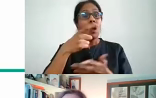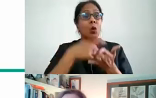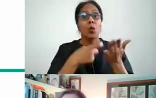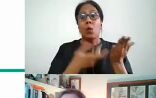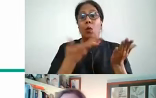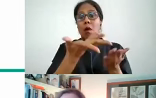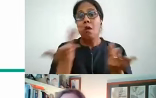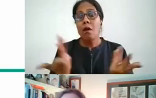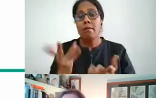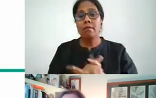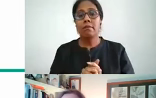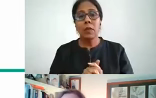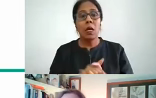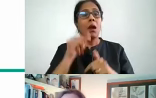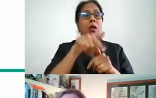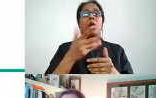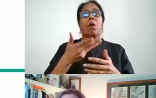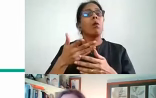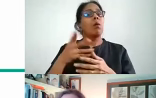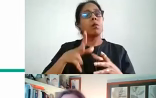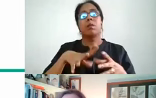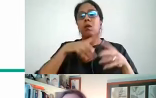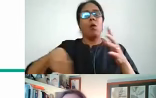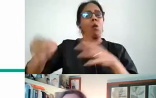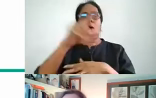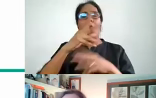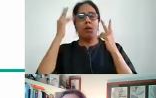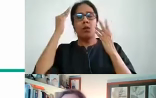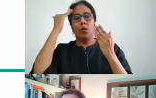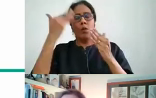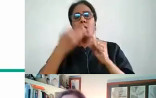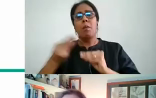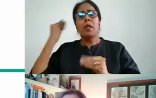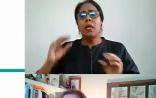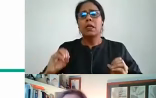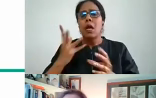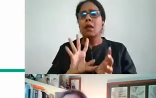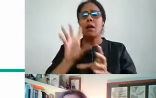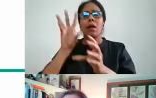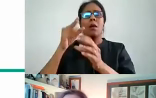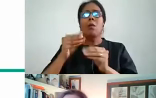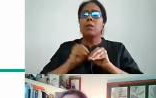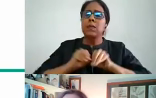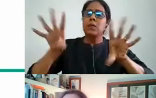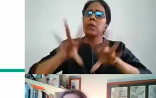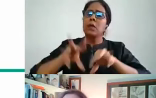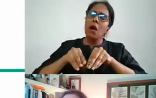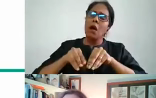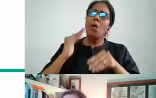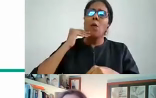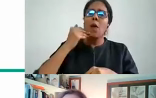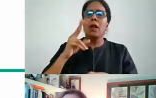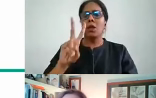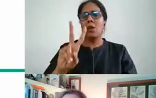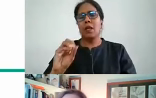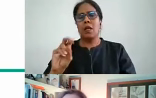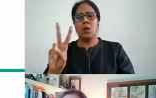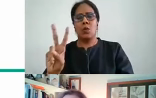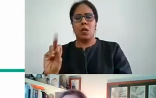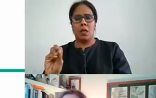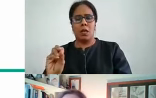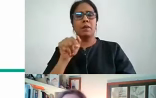in the market since 2018, the final specification, which supports